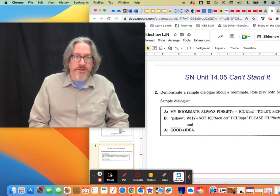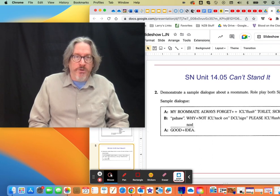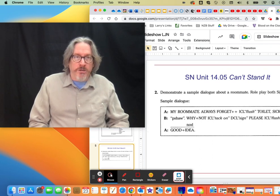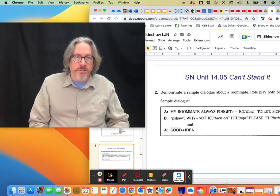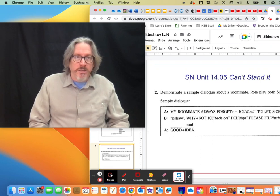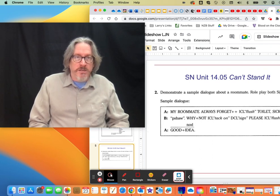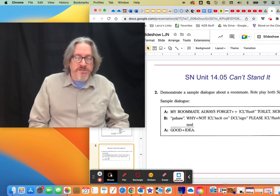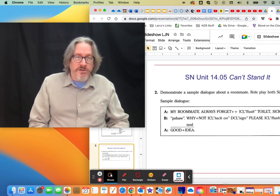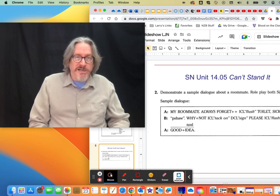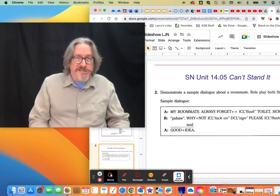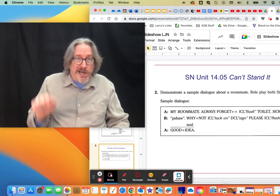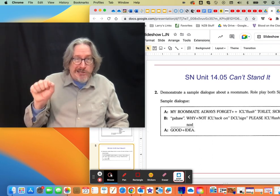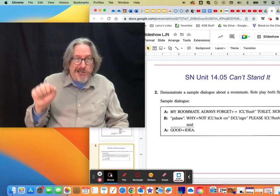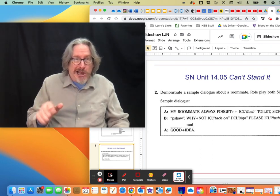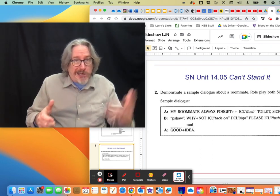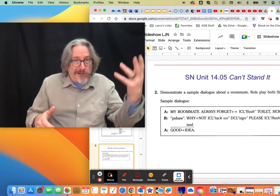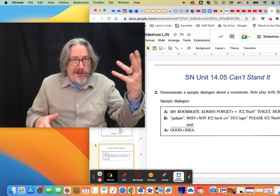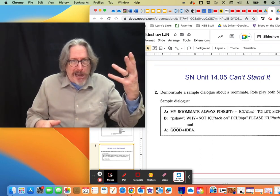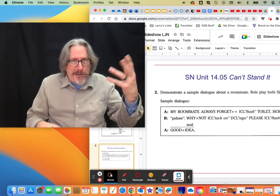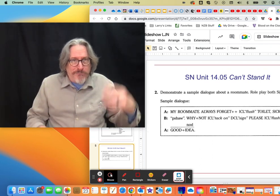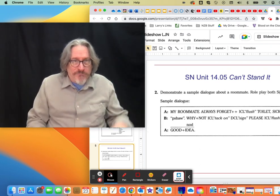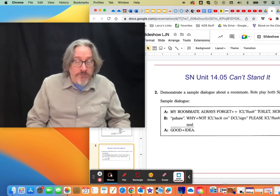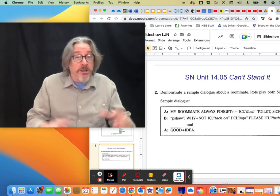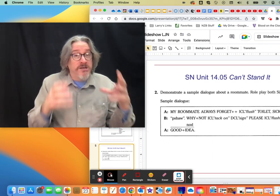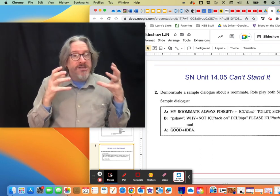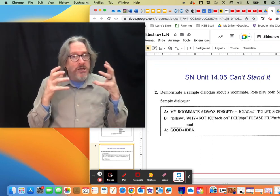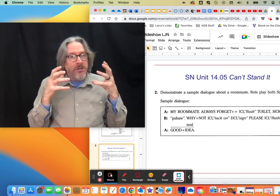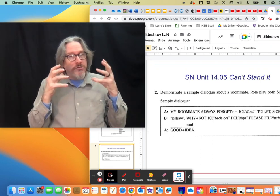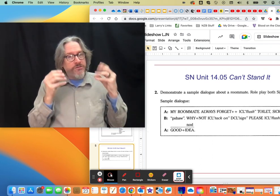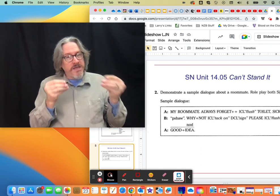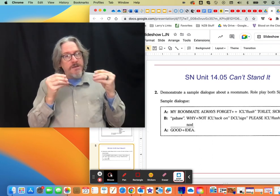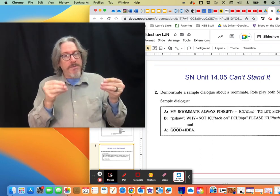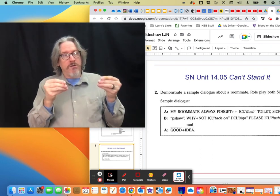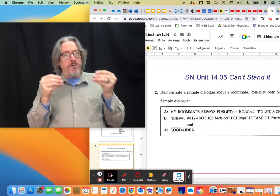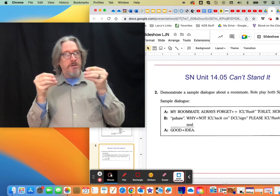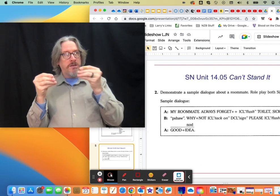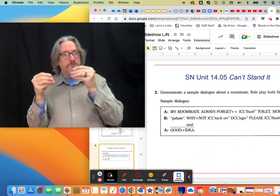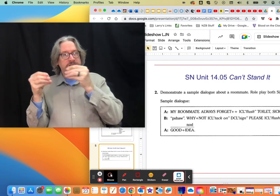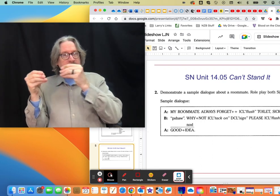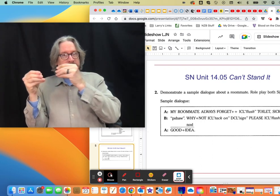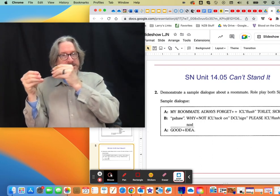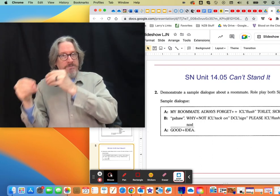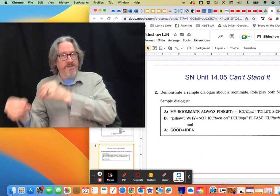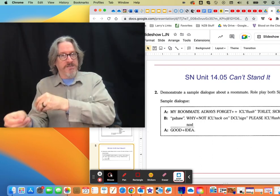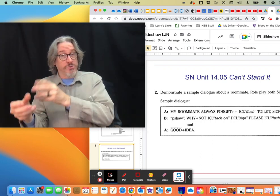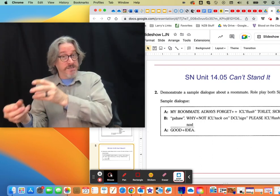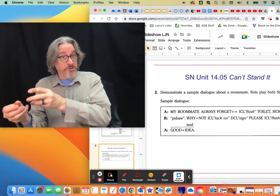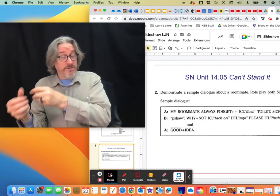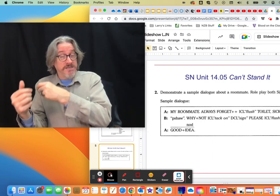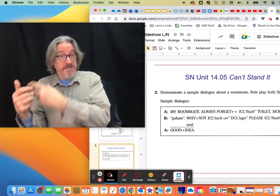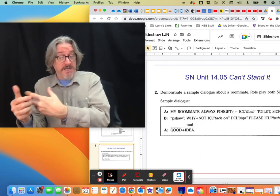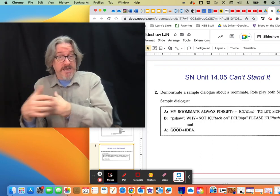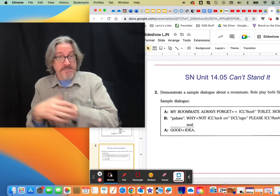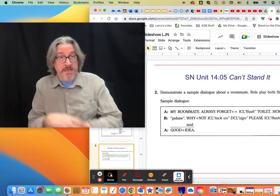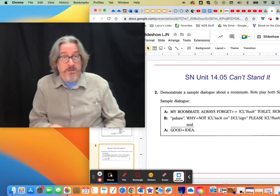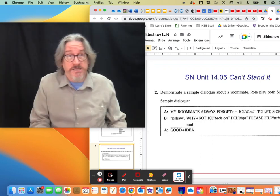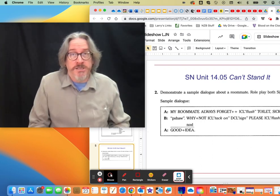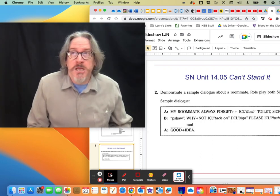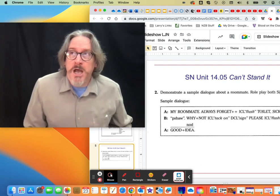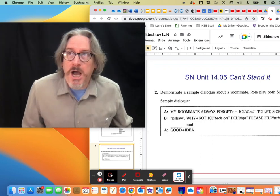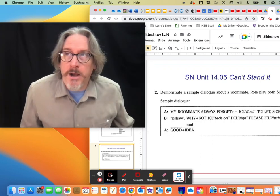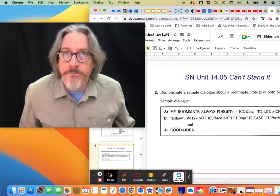Knock on the door. So there he is. Knock, knock, knock. Here I am. Right. Think about using the same things or similar things in